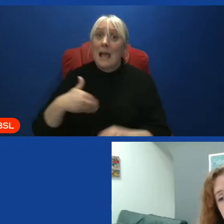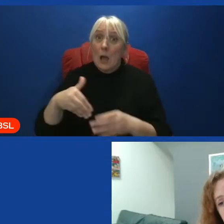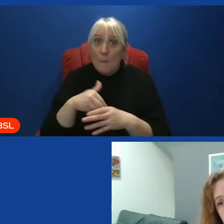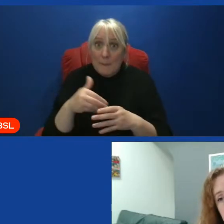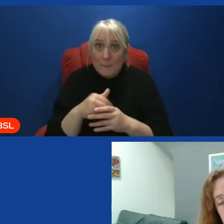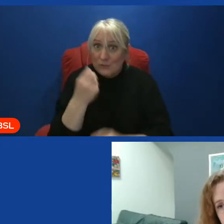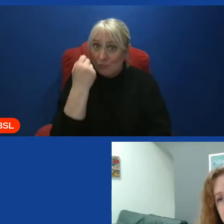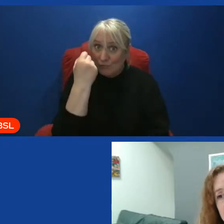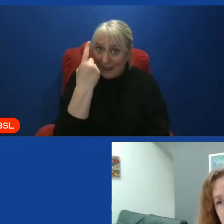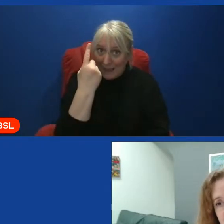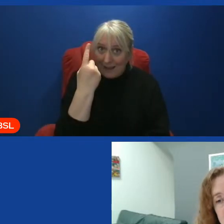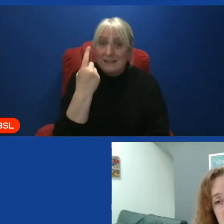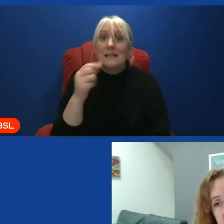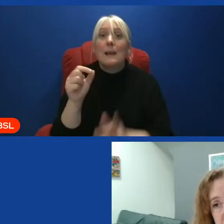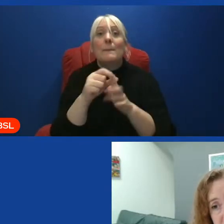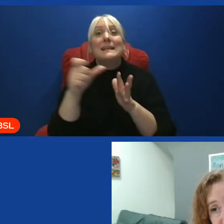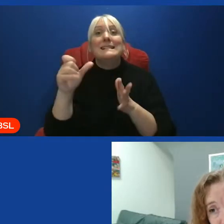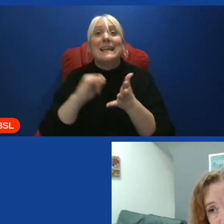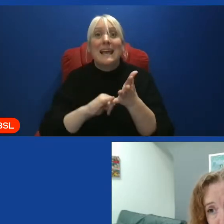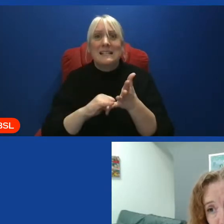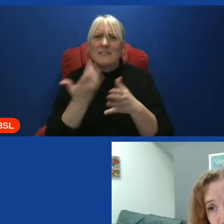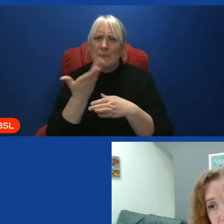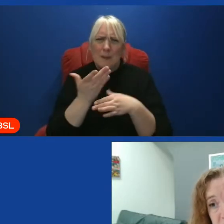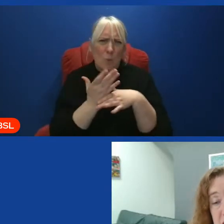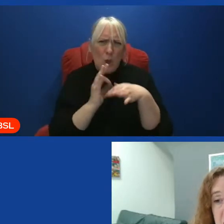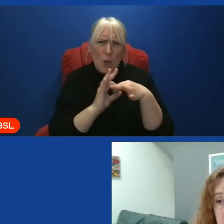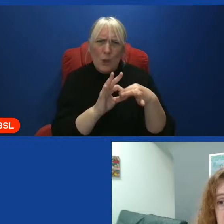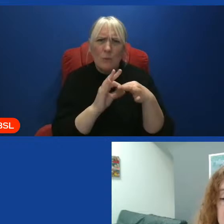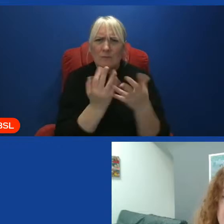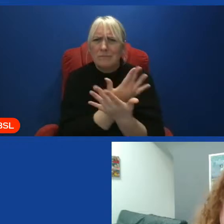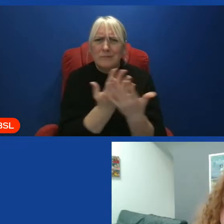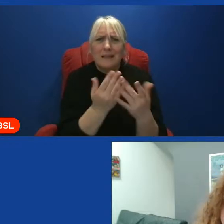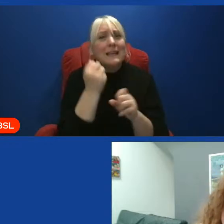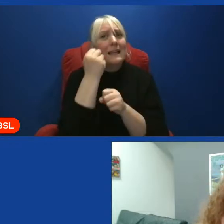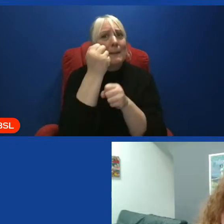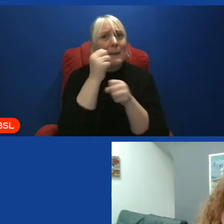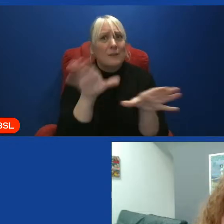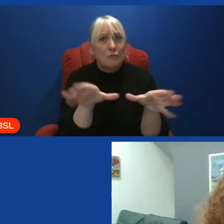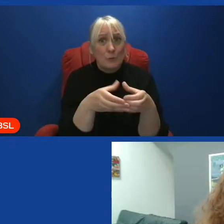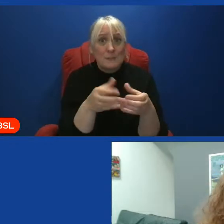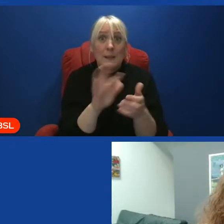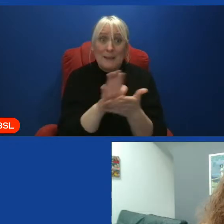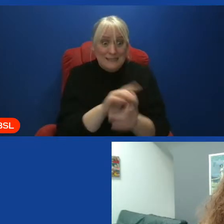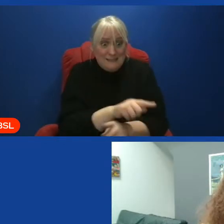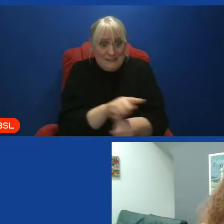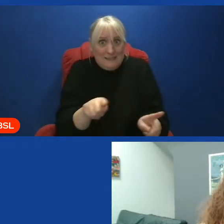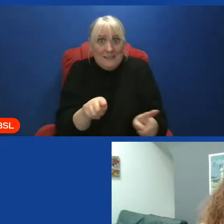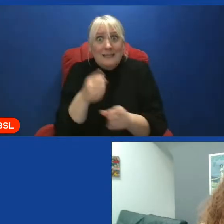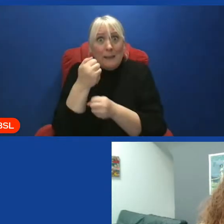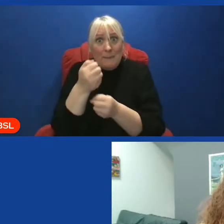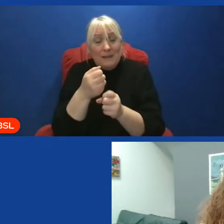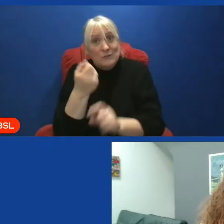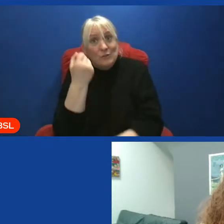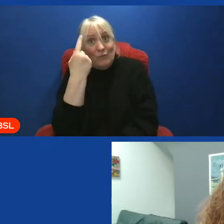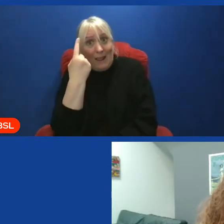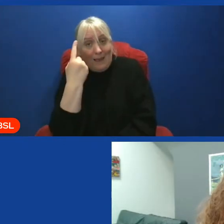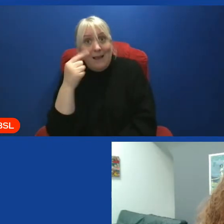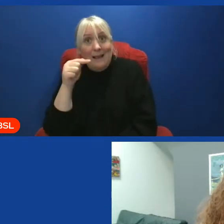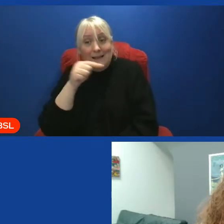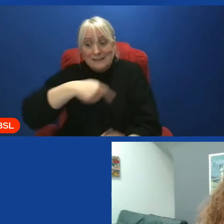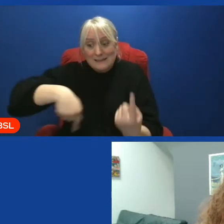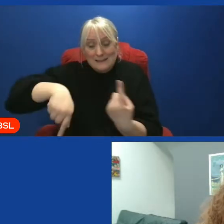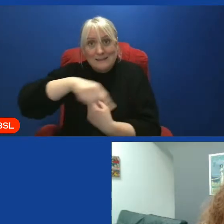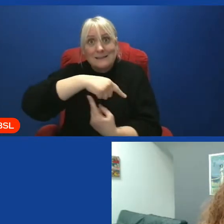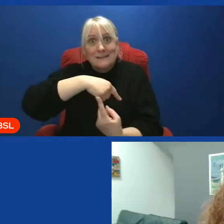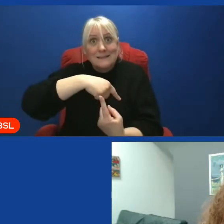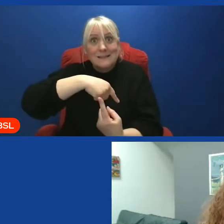because of the work that PCS has done with various campaign groups, hopefully a lot of campaigners now recognise that in fact